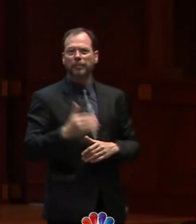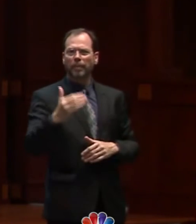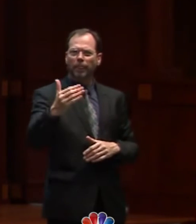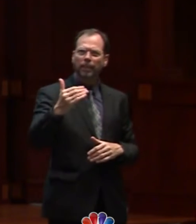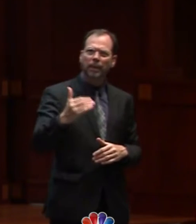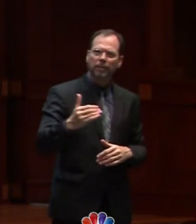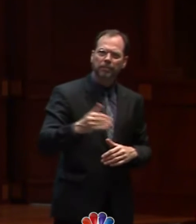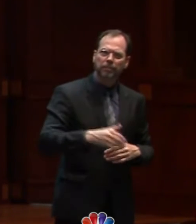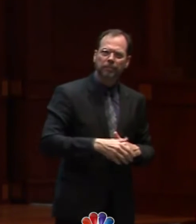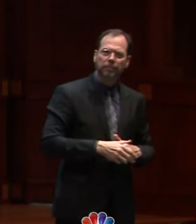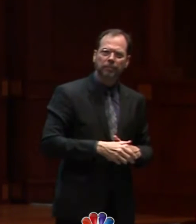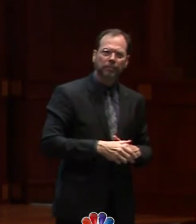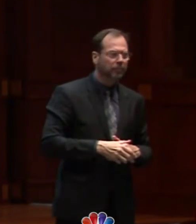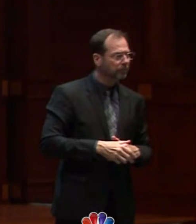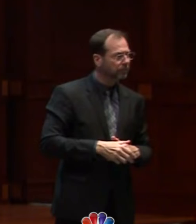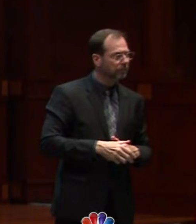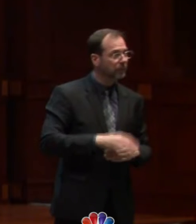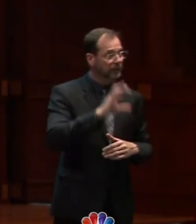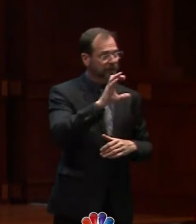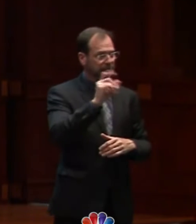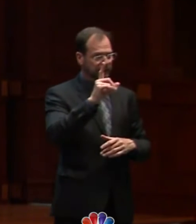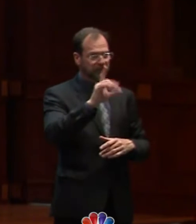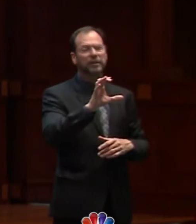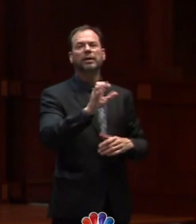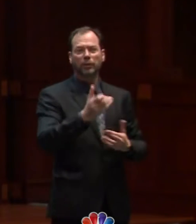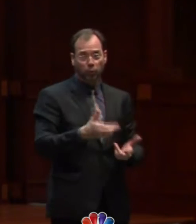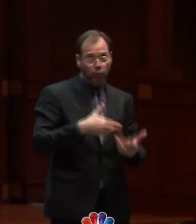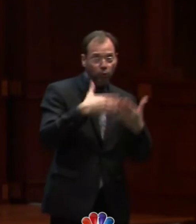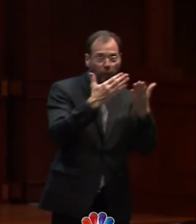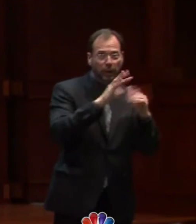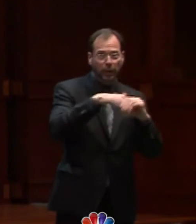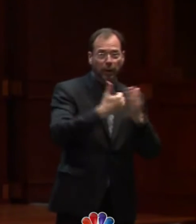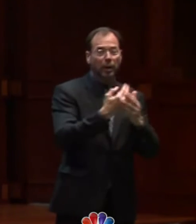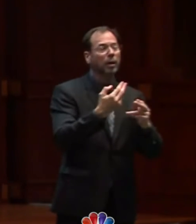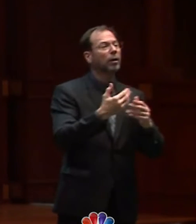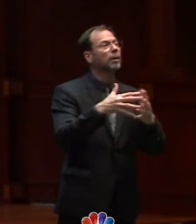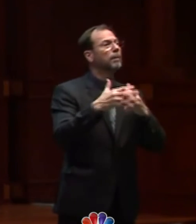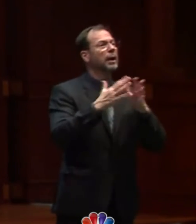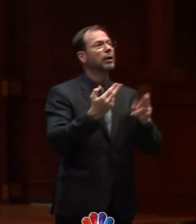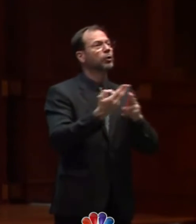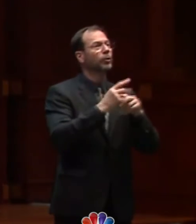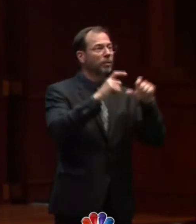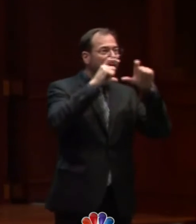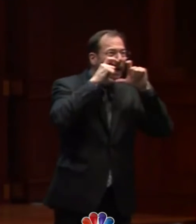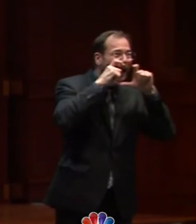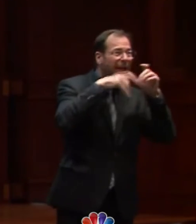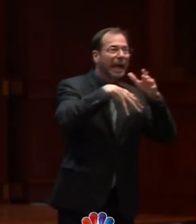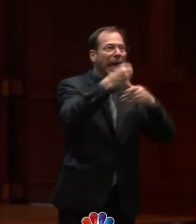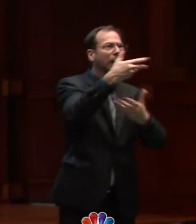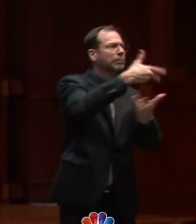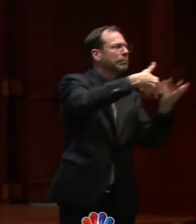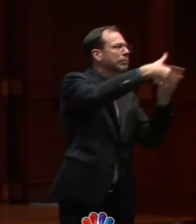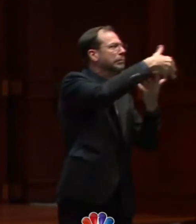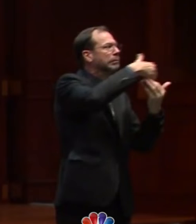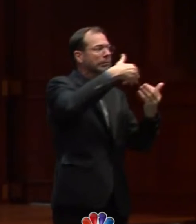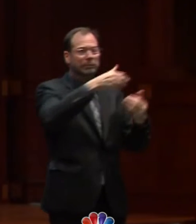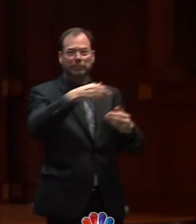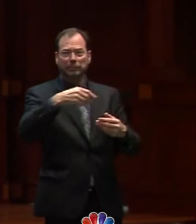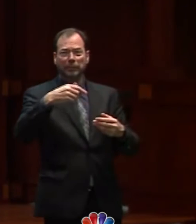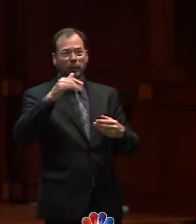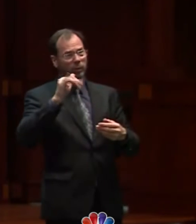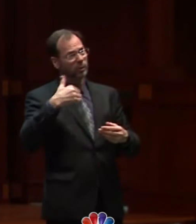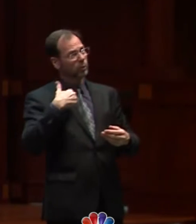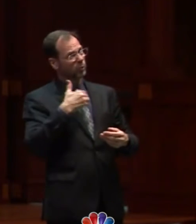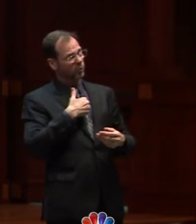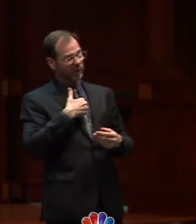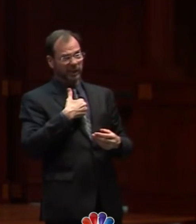The CDC is expected to recommend that all Americans wear masks in public. Is that something that that